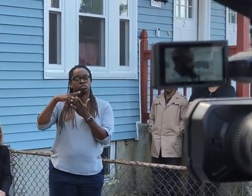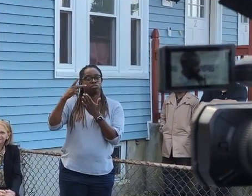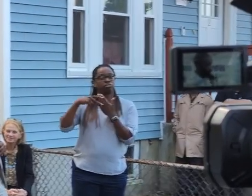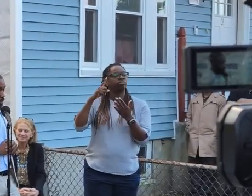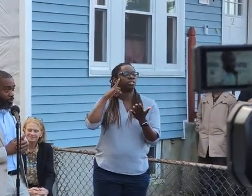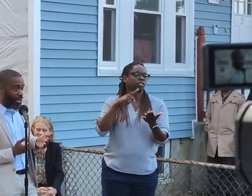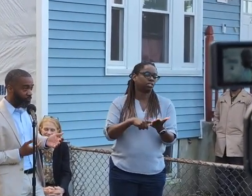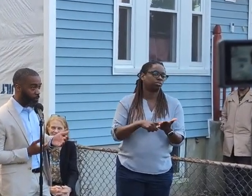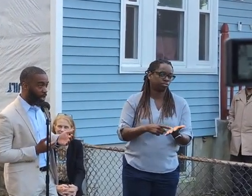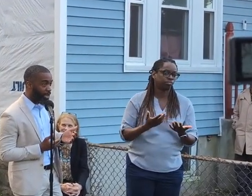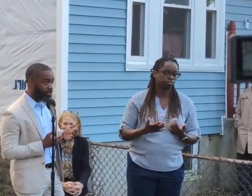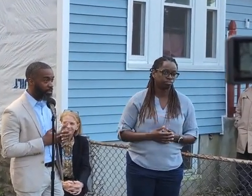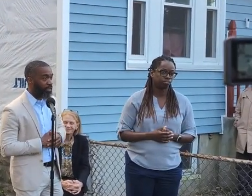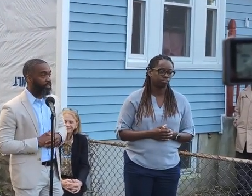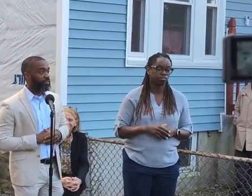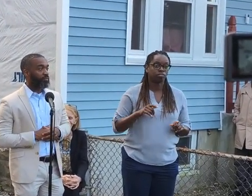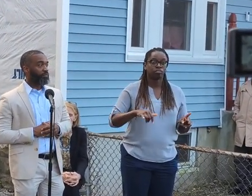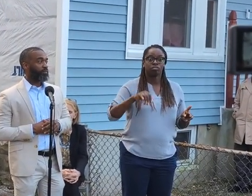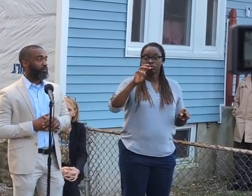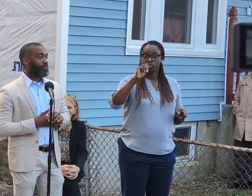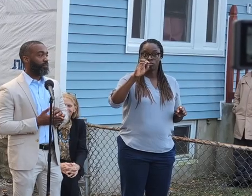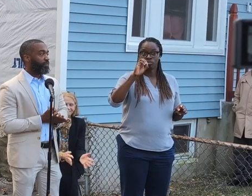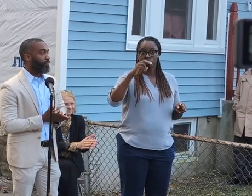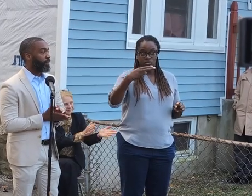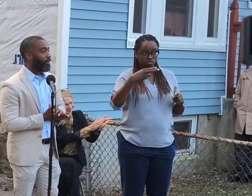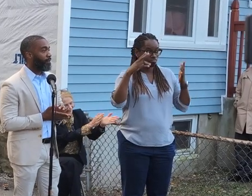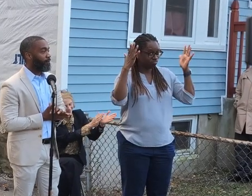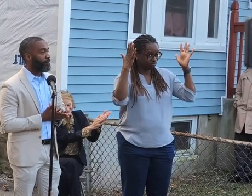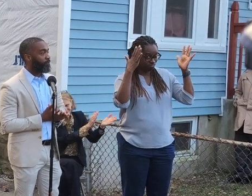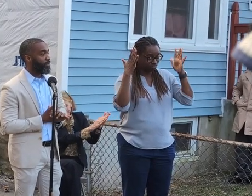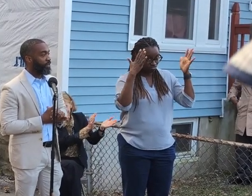and their team a big round of applause.